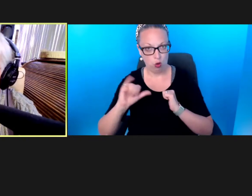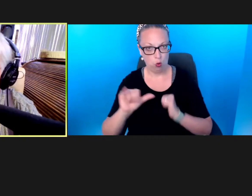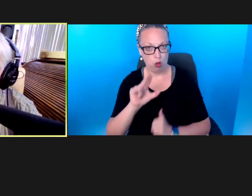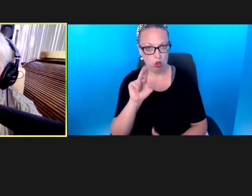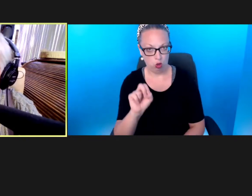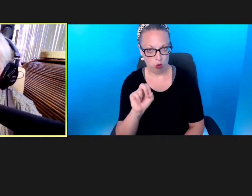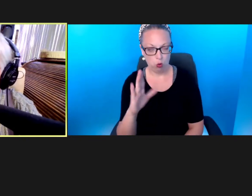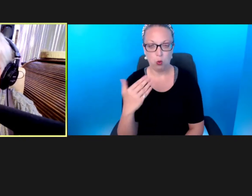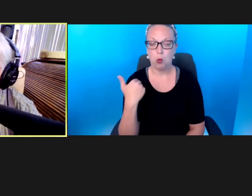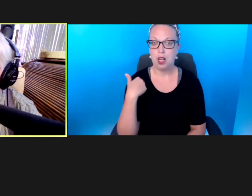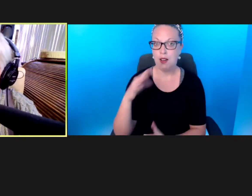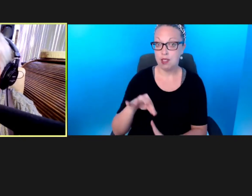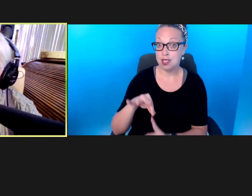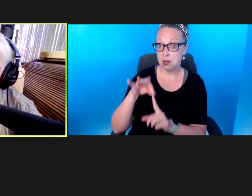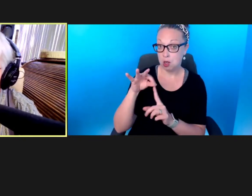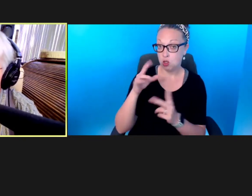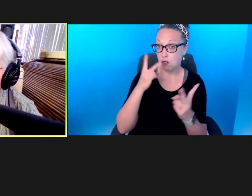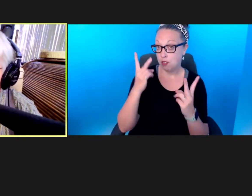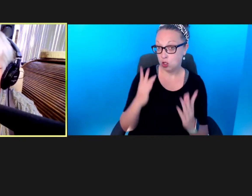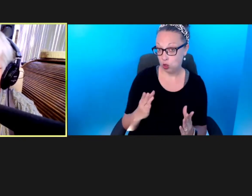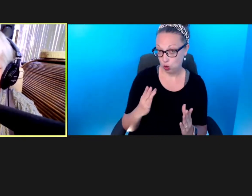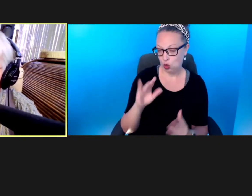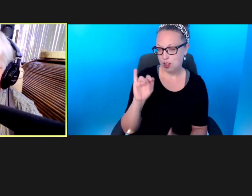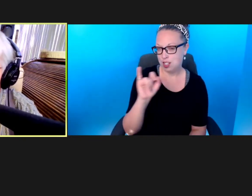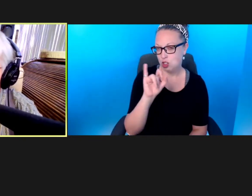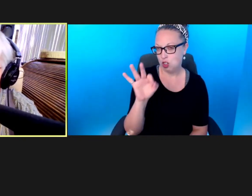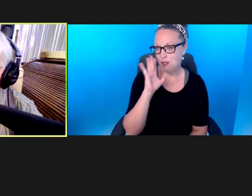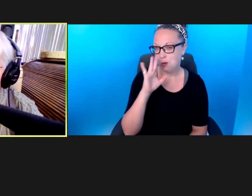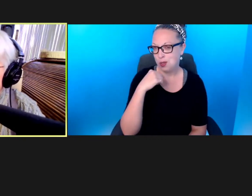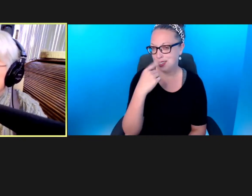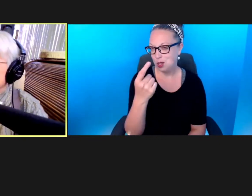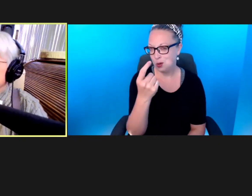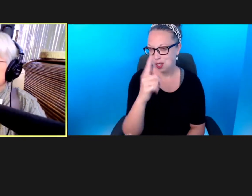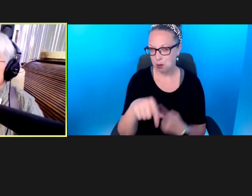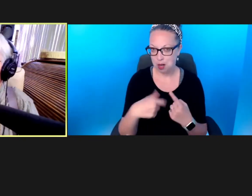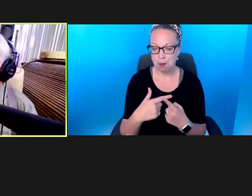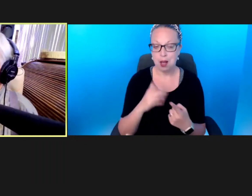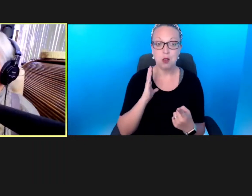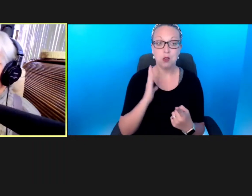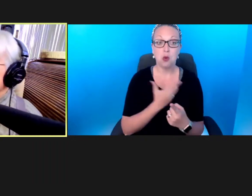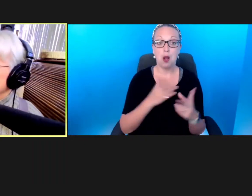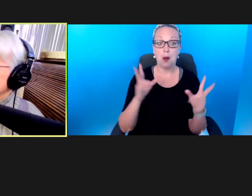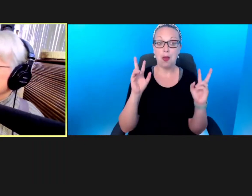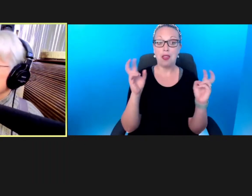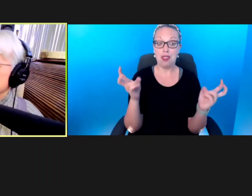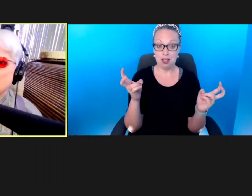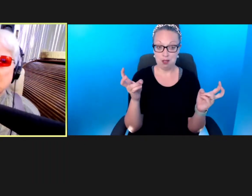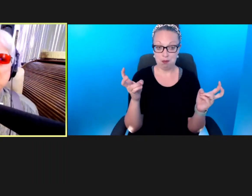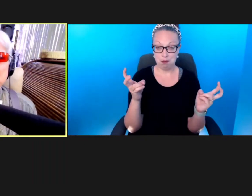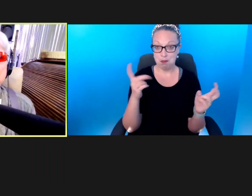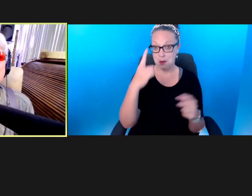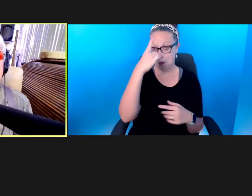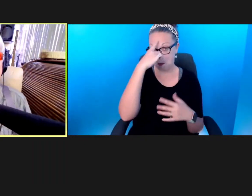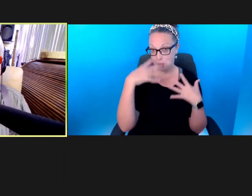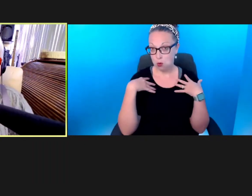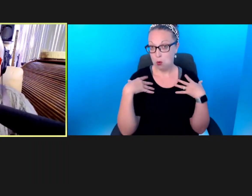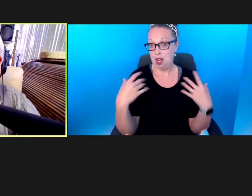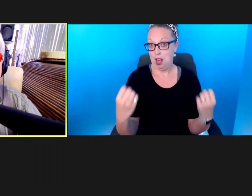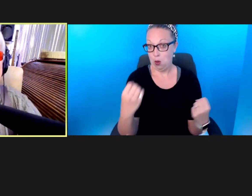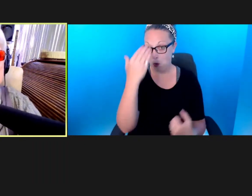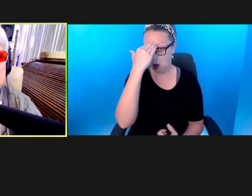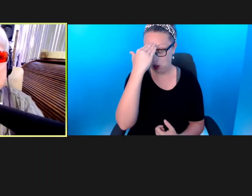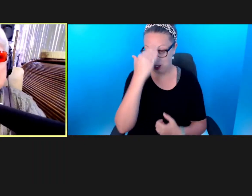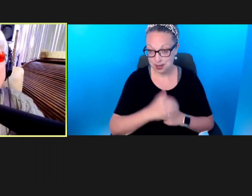guest that Jeff will also tell you a little bit about. So our theme, mental health awareness. Mental